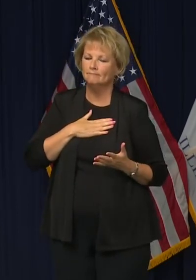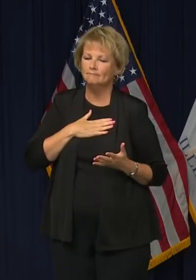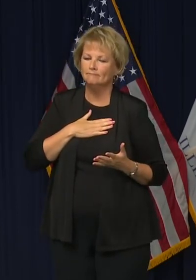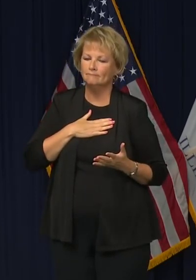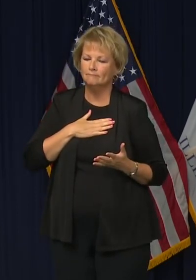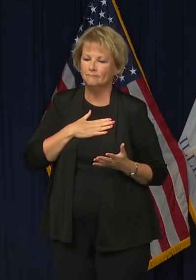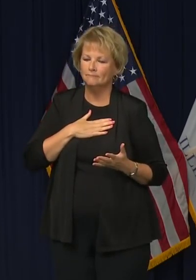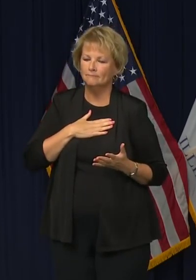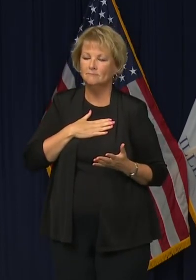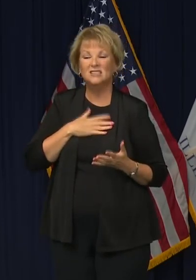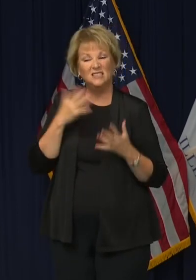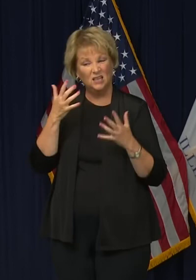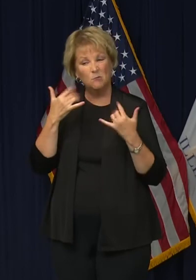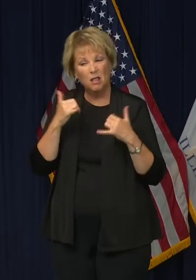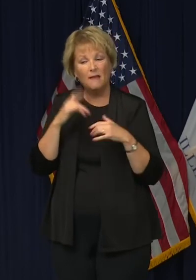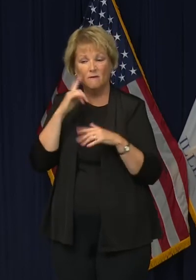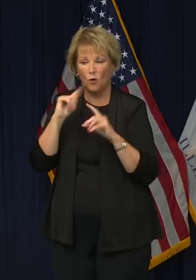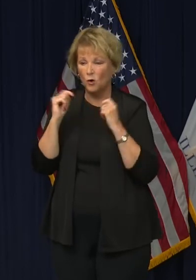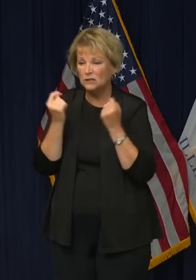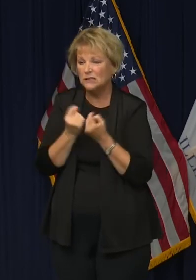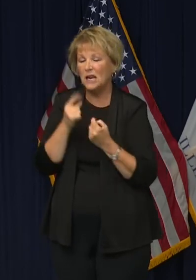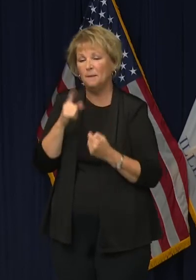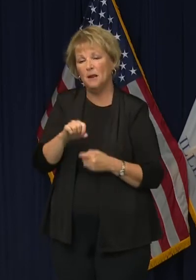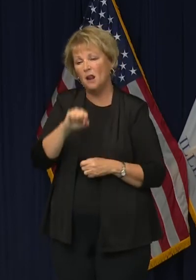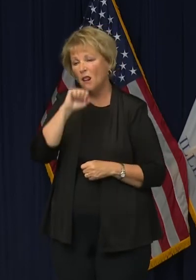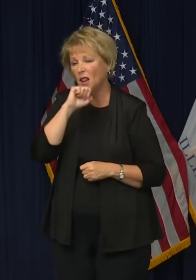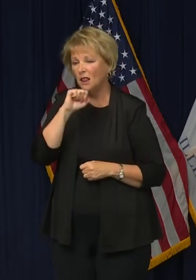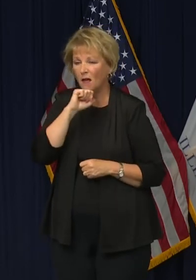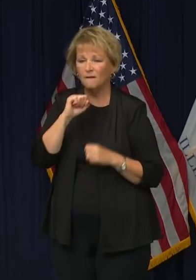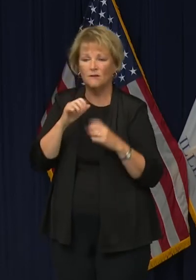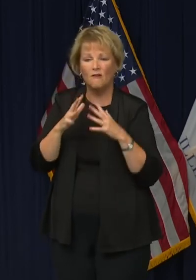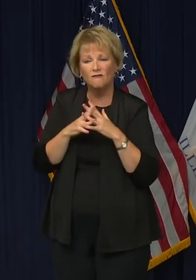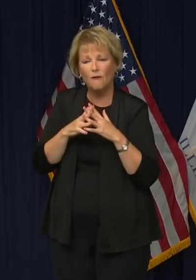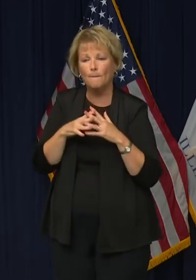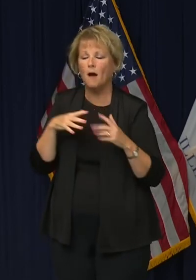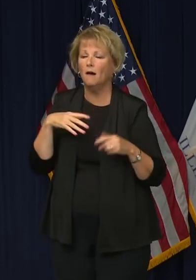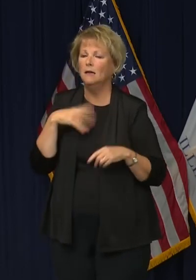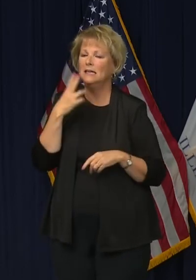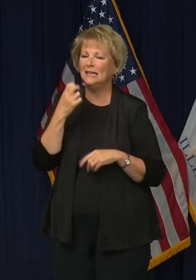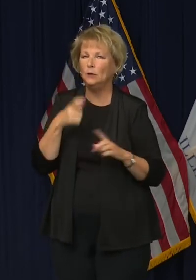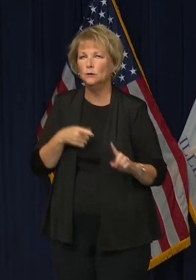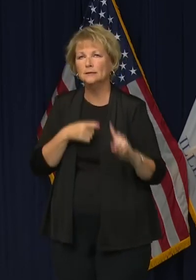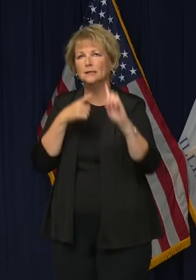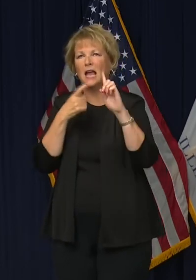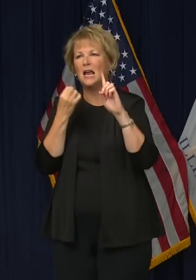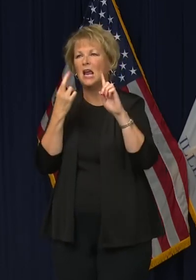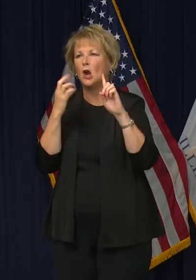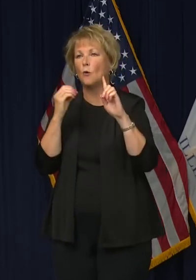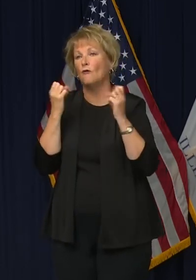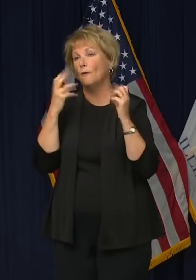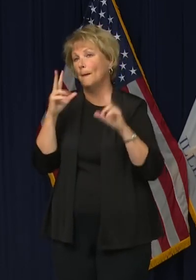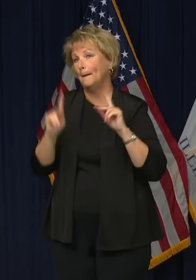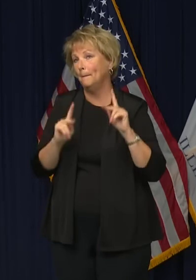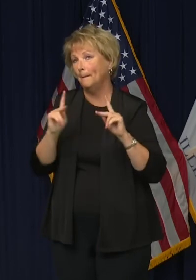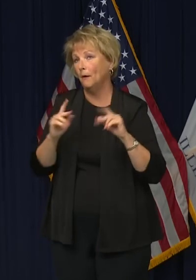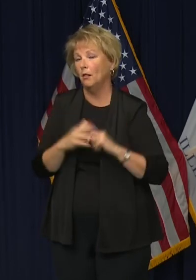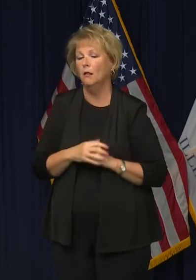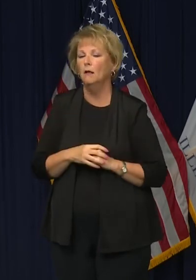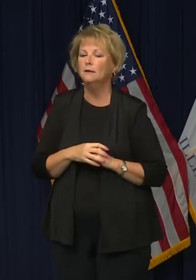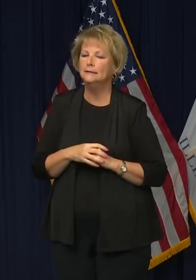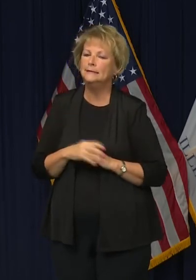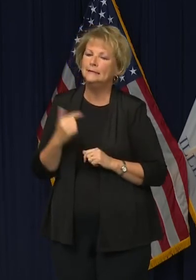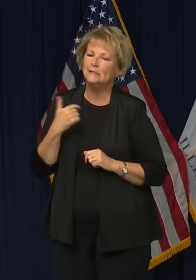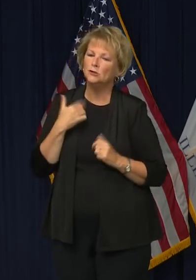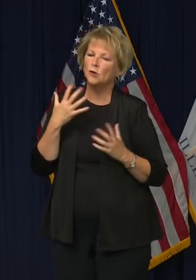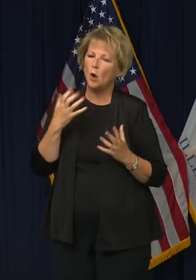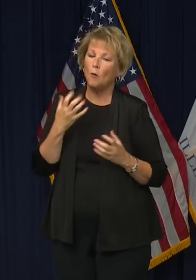who played for a team and loved the sport and was a hero to so many. But I just